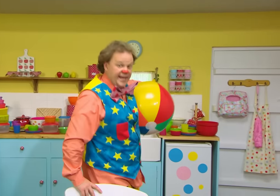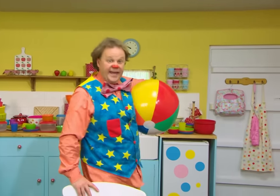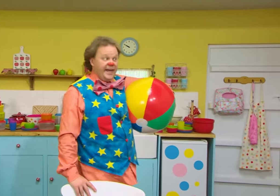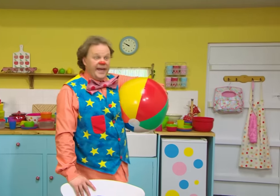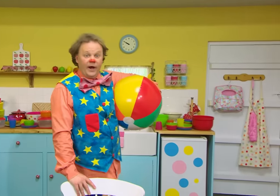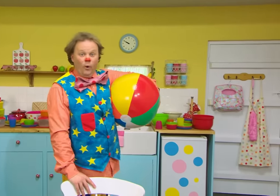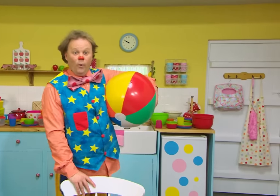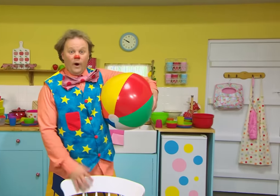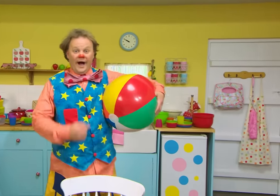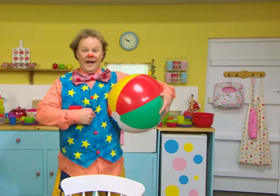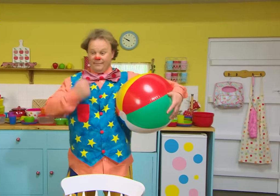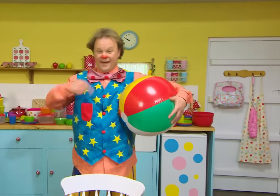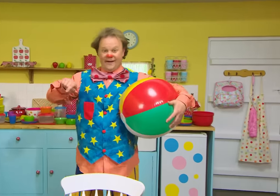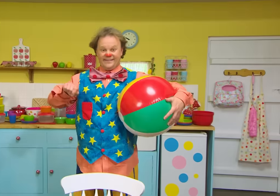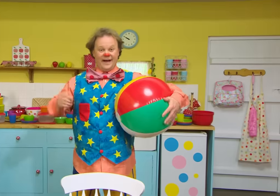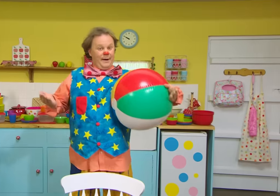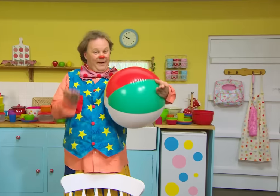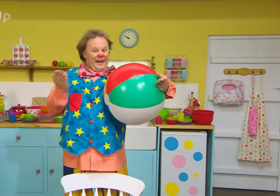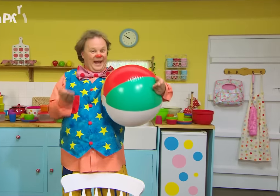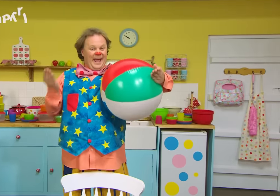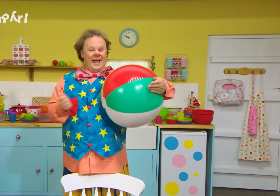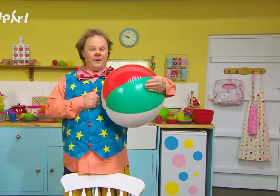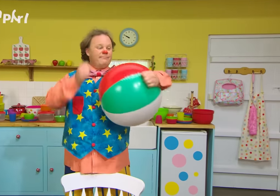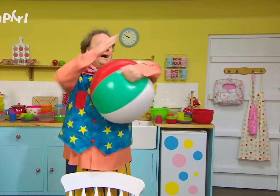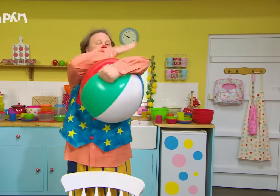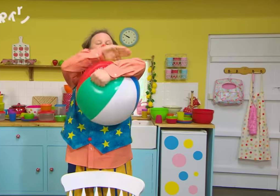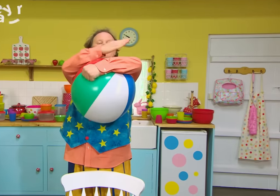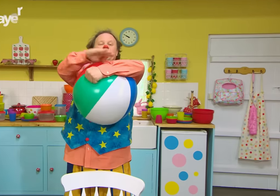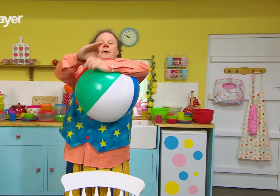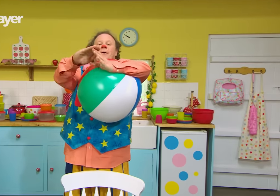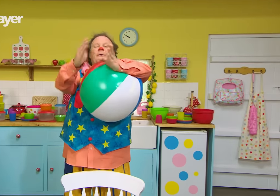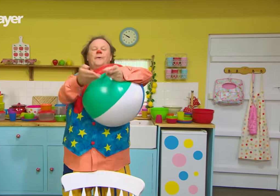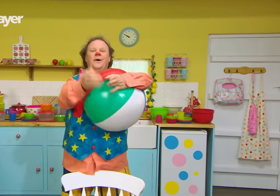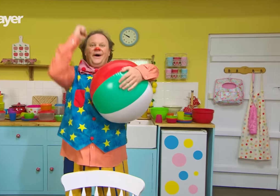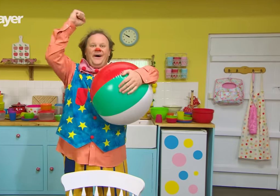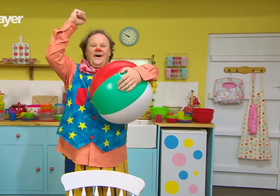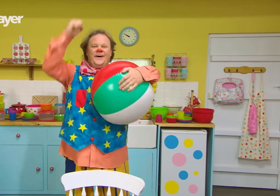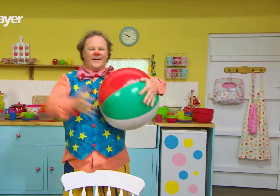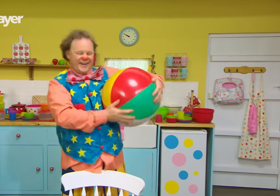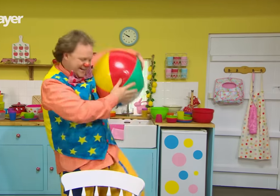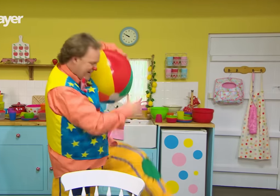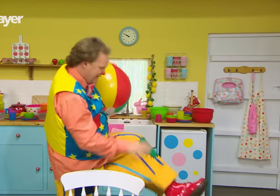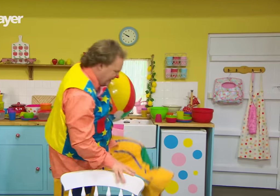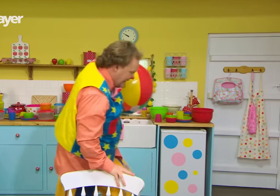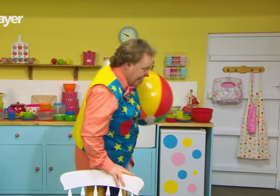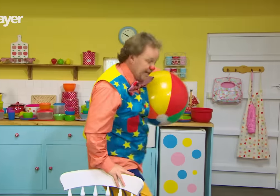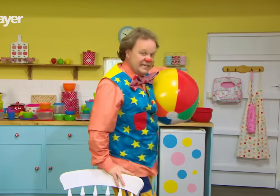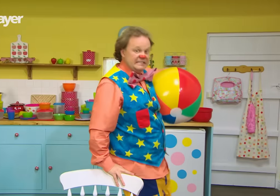Mr Tumble. Oh, I'm going to play with my beach ball. Woohoo! Mr